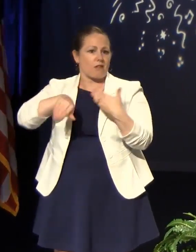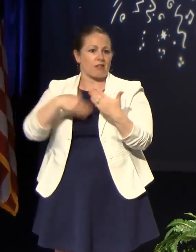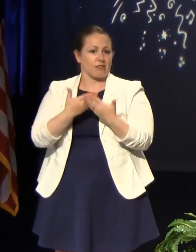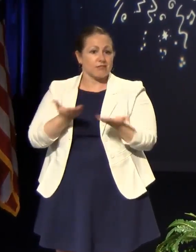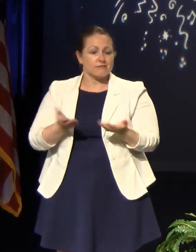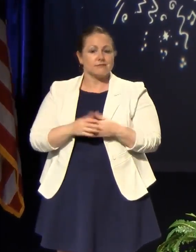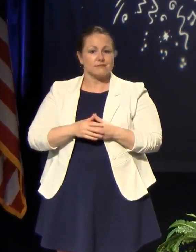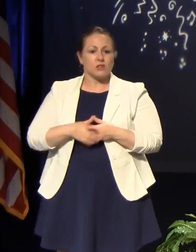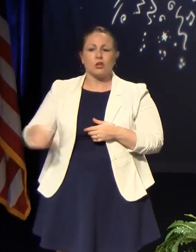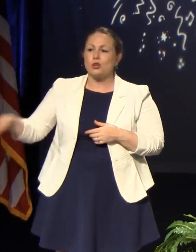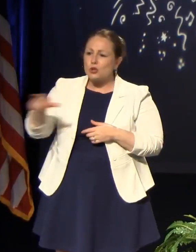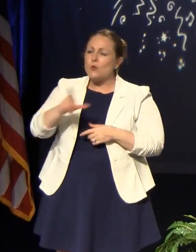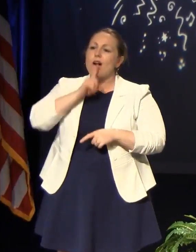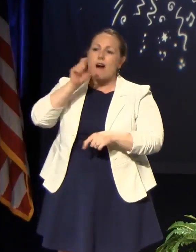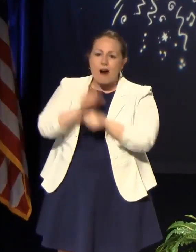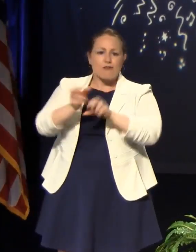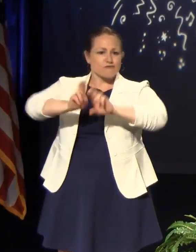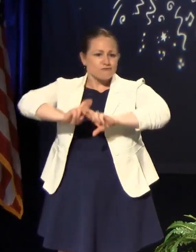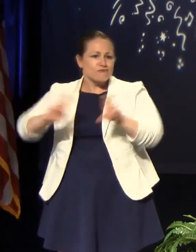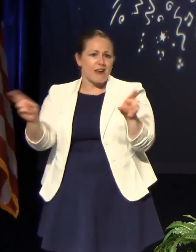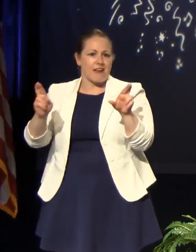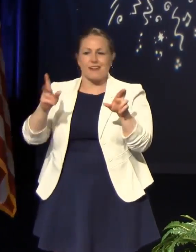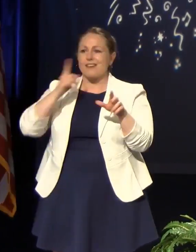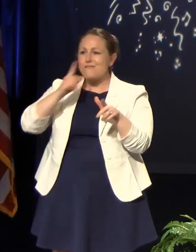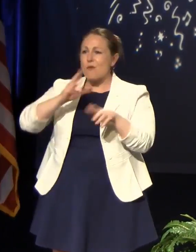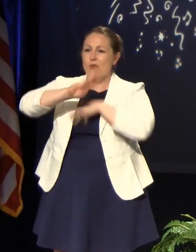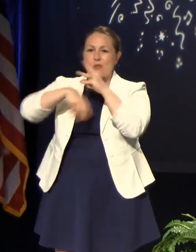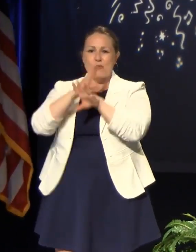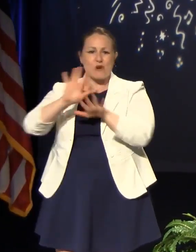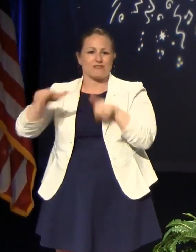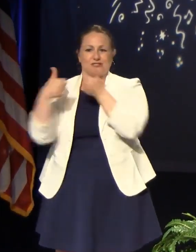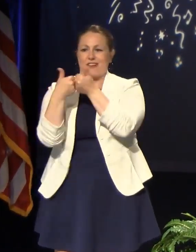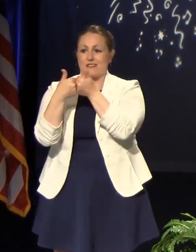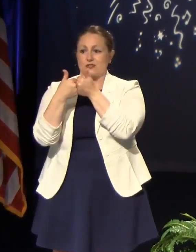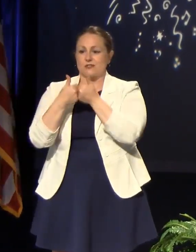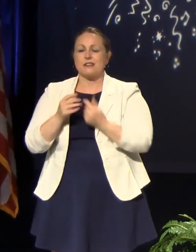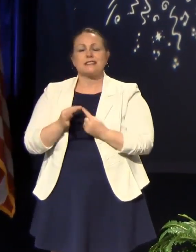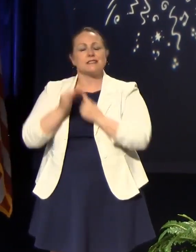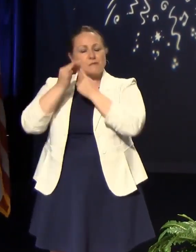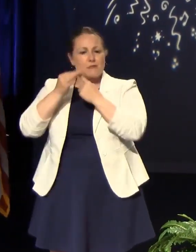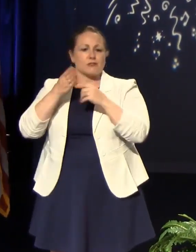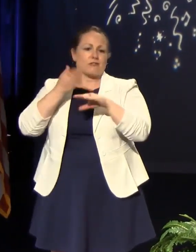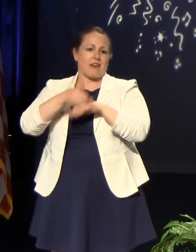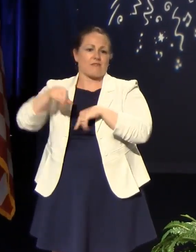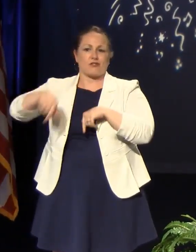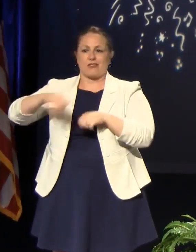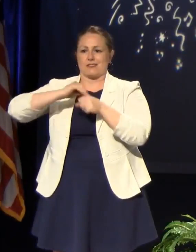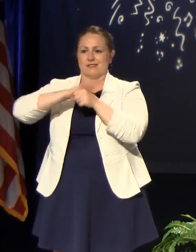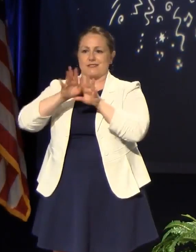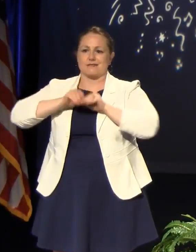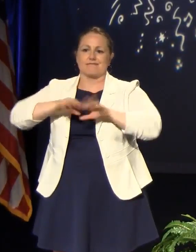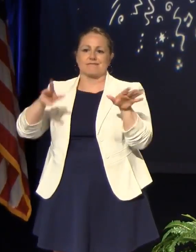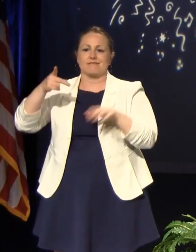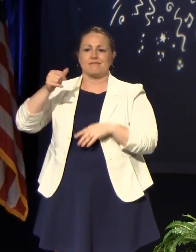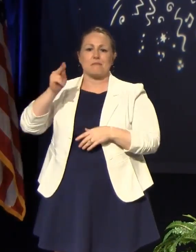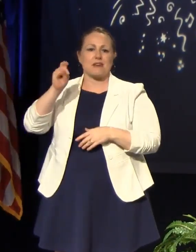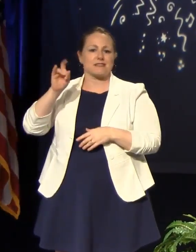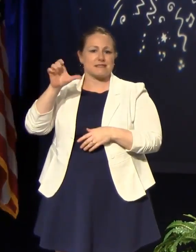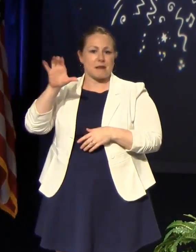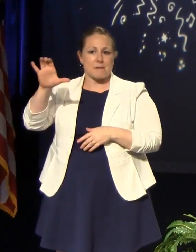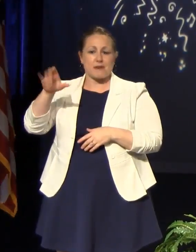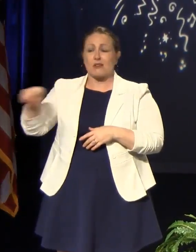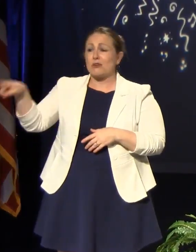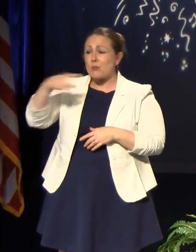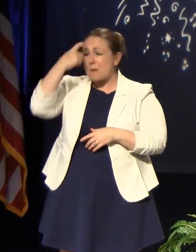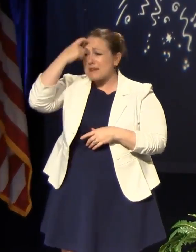prepared to face the challenges of this world, especially after this pandemic. You are mentally prepared to face and conquer